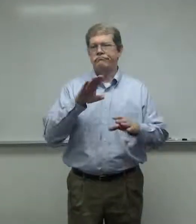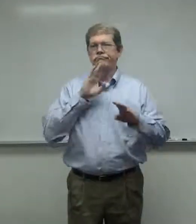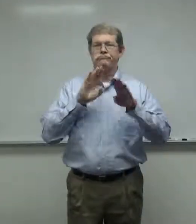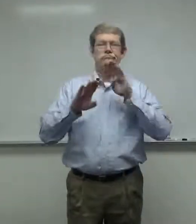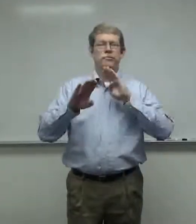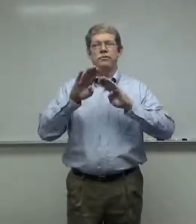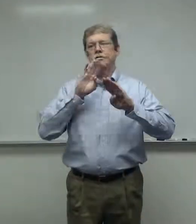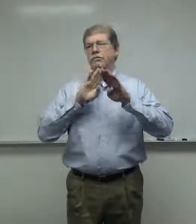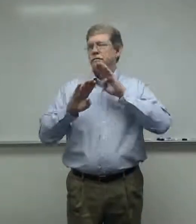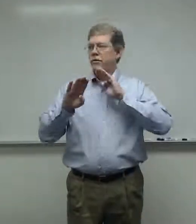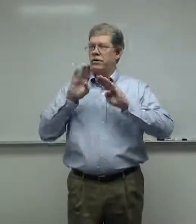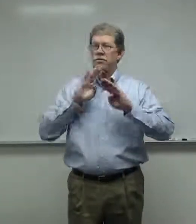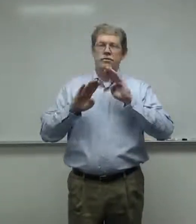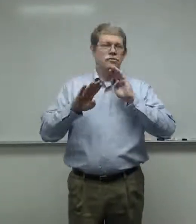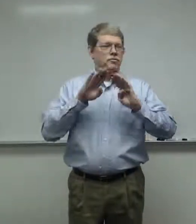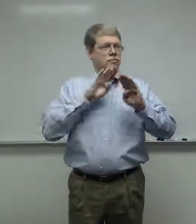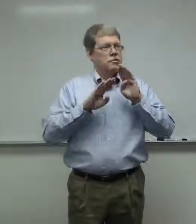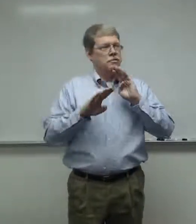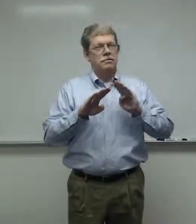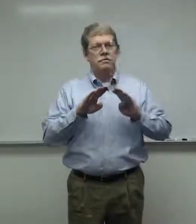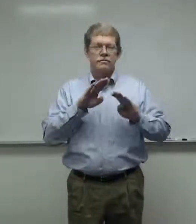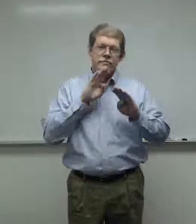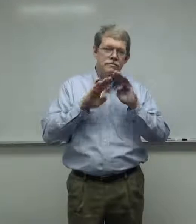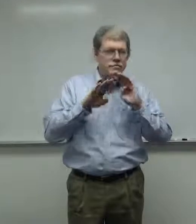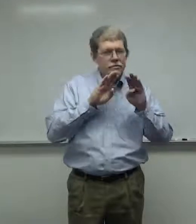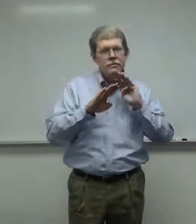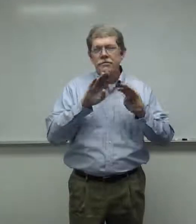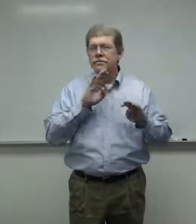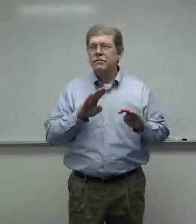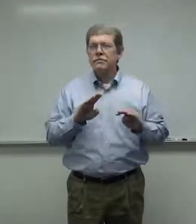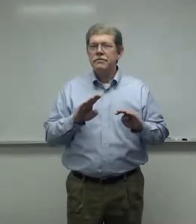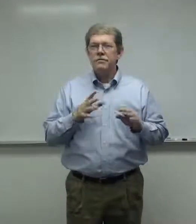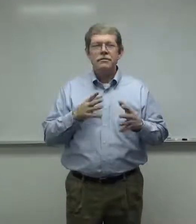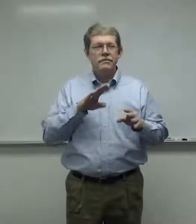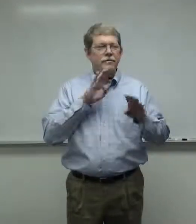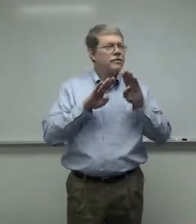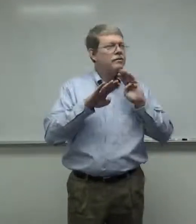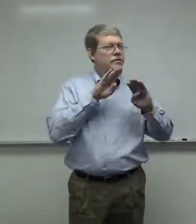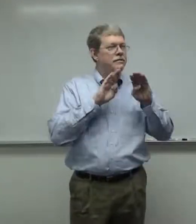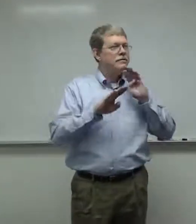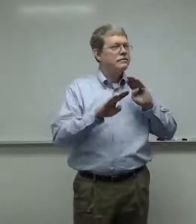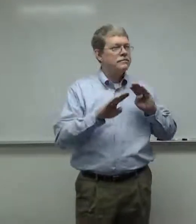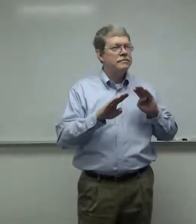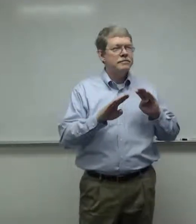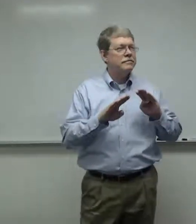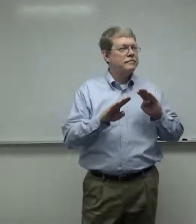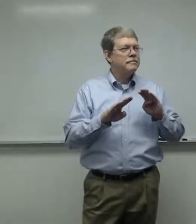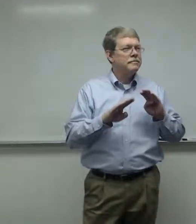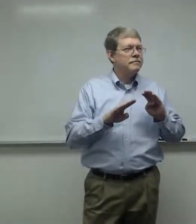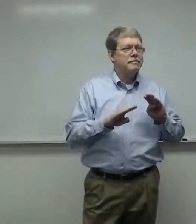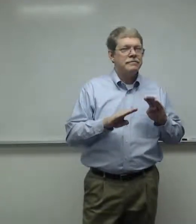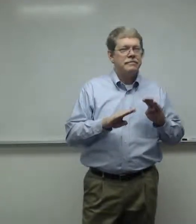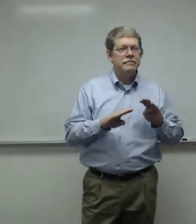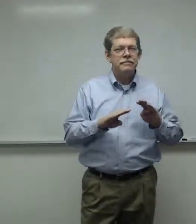Okay, the sign for that is you've just been slapped up in the face so many times. You've had so many frustrations, hit so many